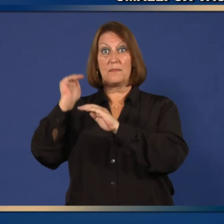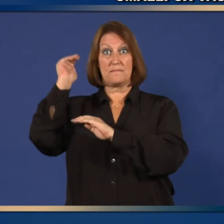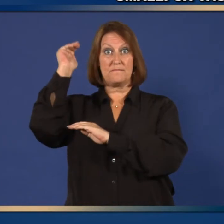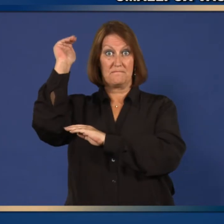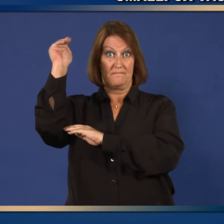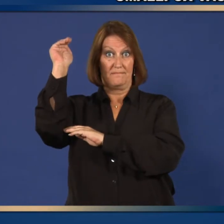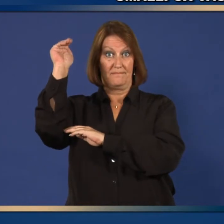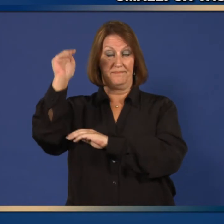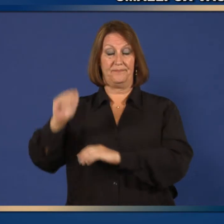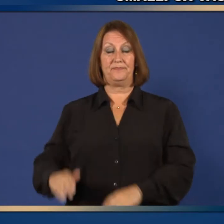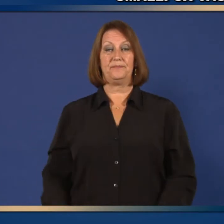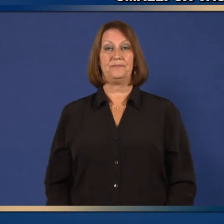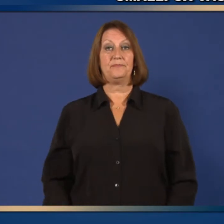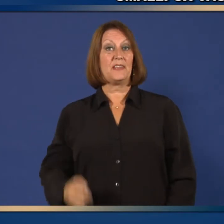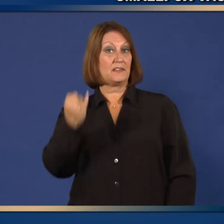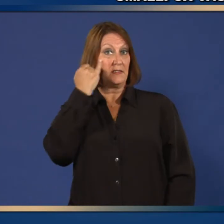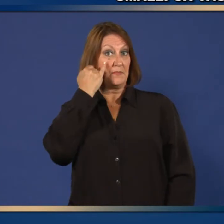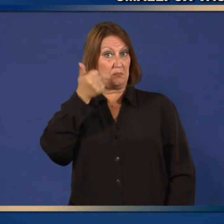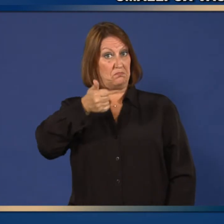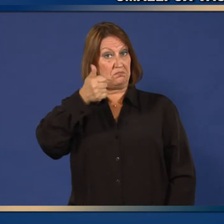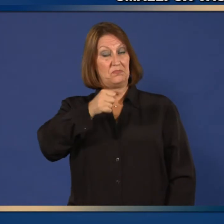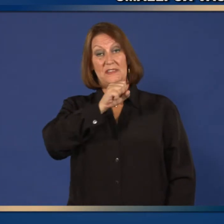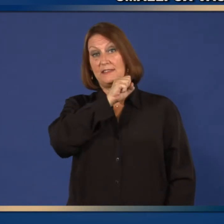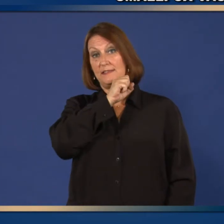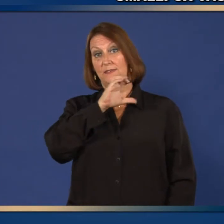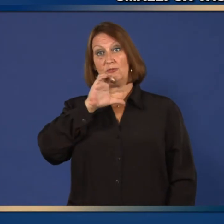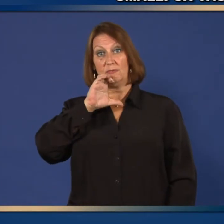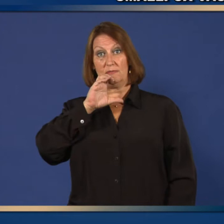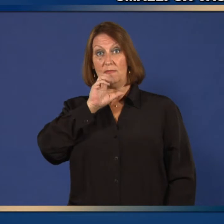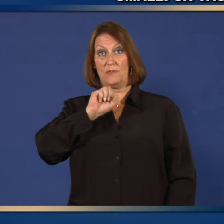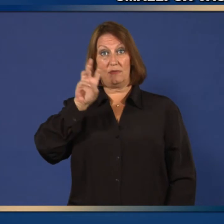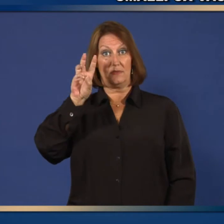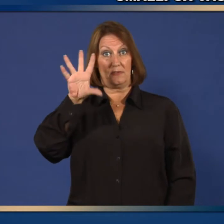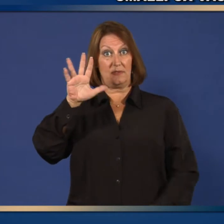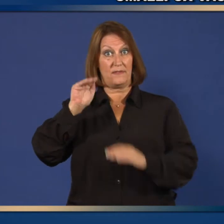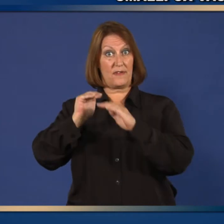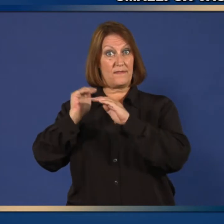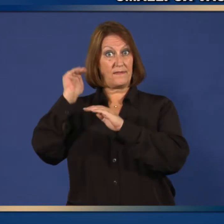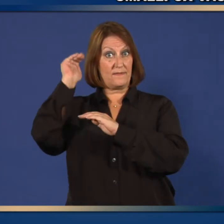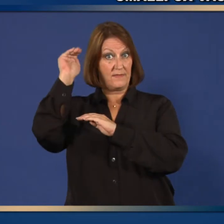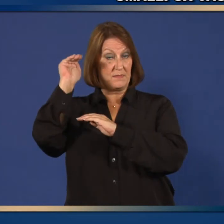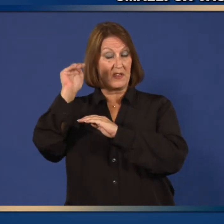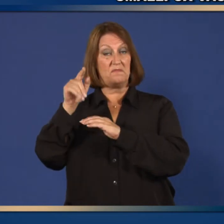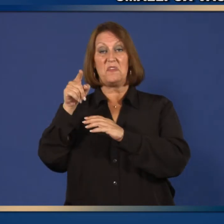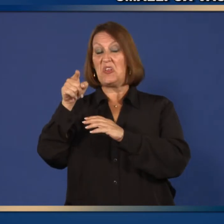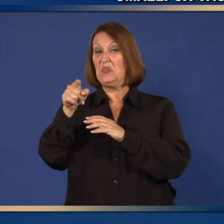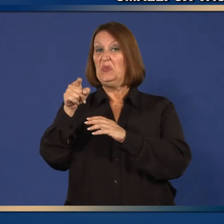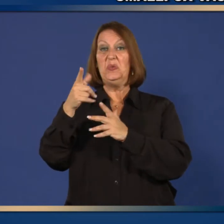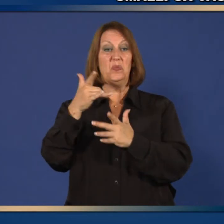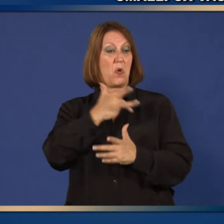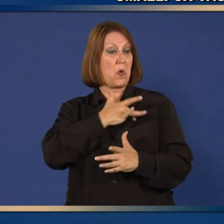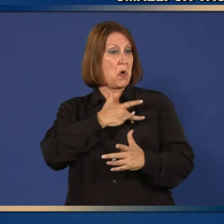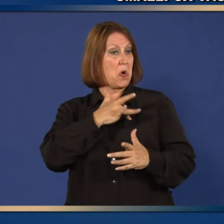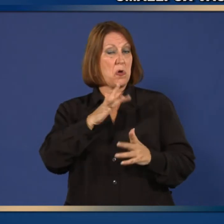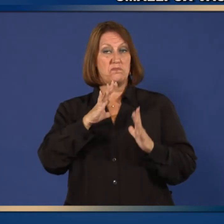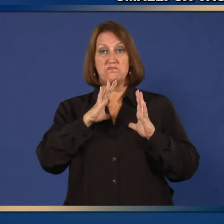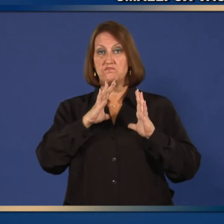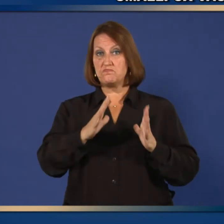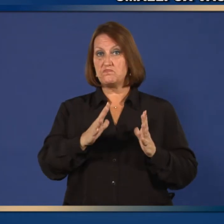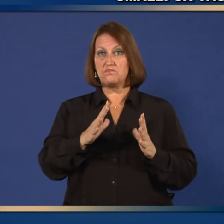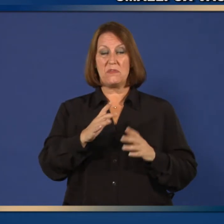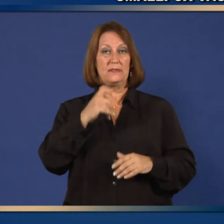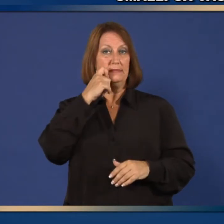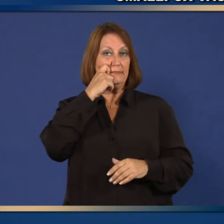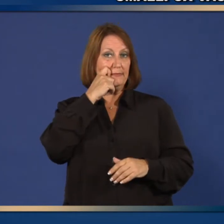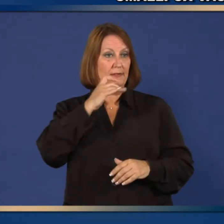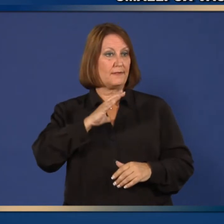People age 65 or older who do not have any of the conditions listed above should talk to